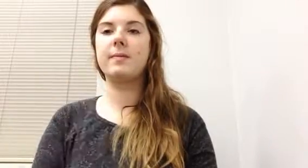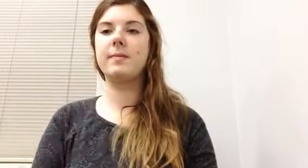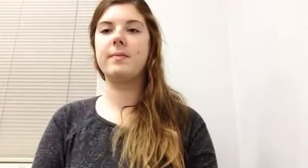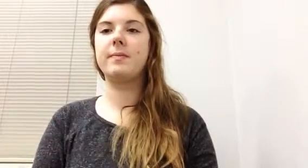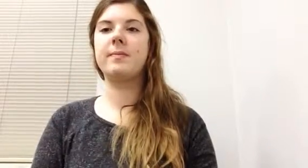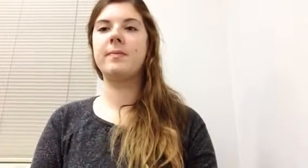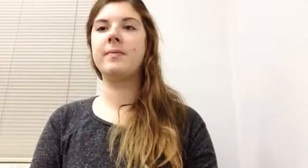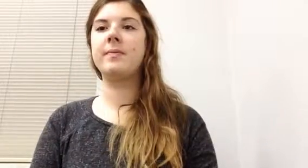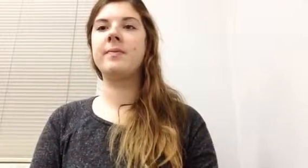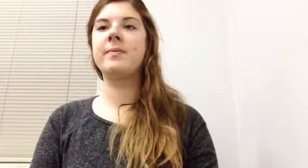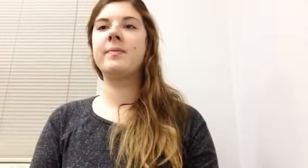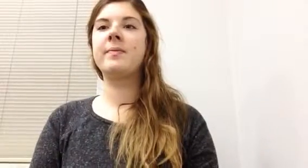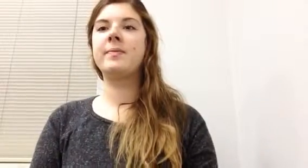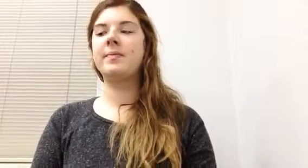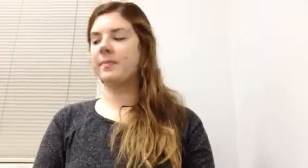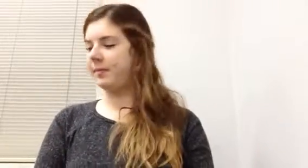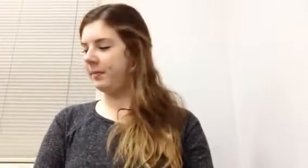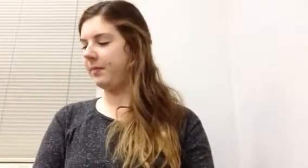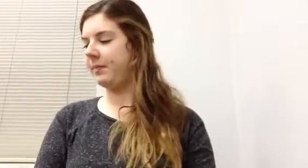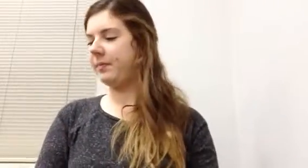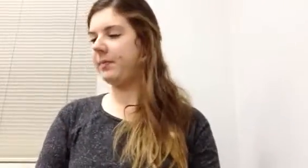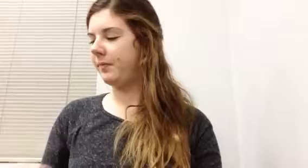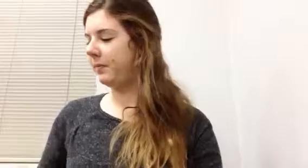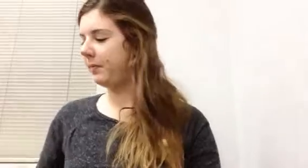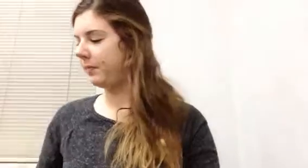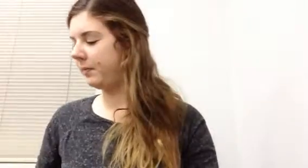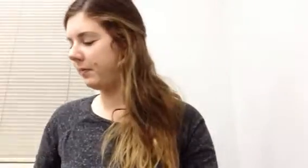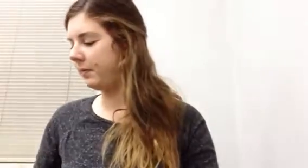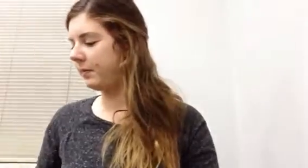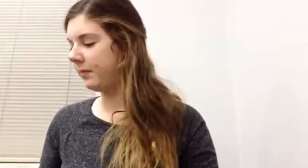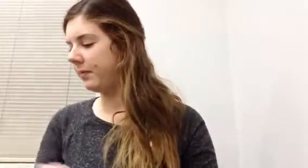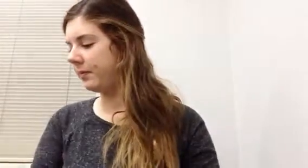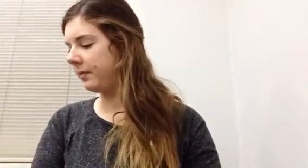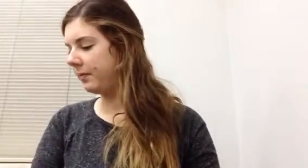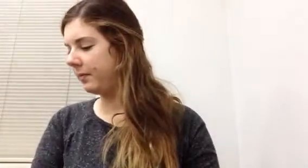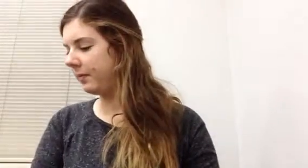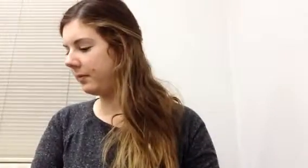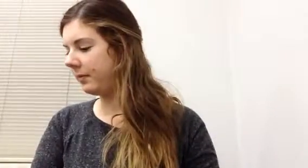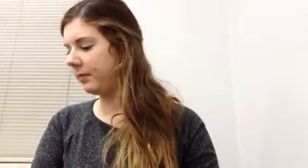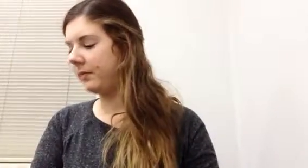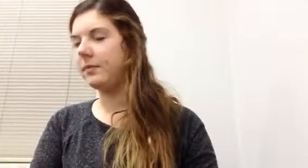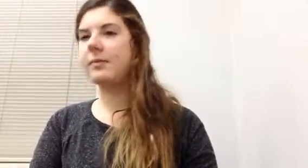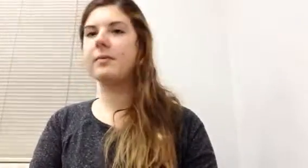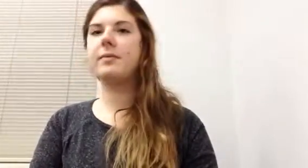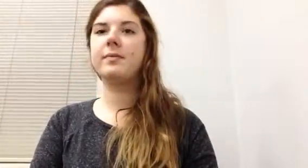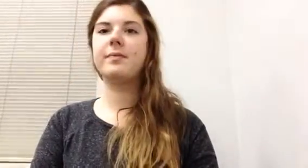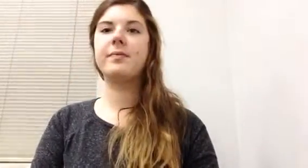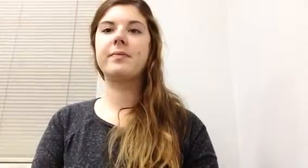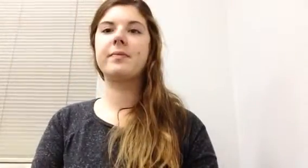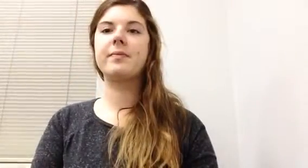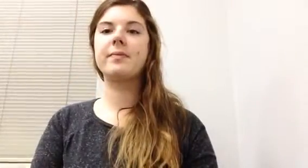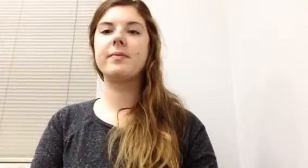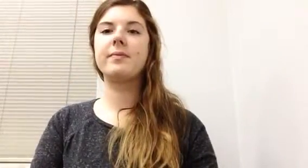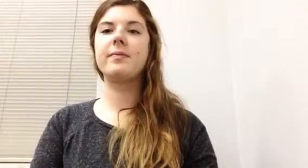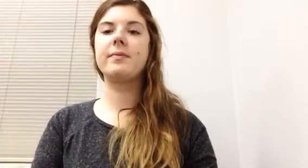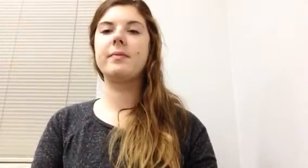The kinds of things that affect how you be diagnosed, how you be treated, include things like sex or gender, residence, where